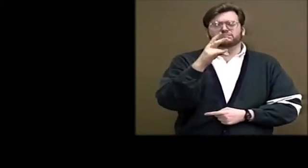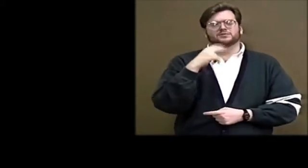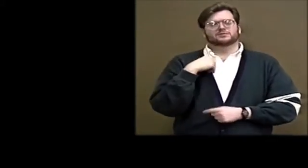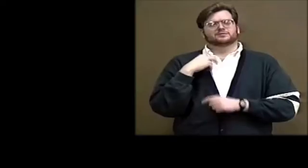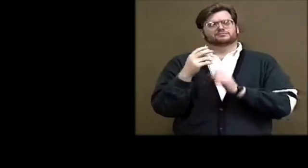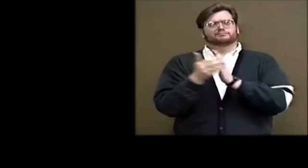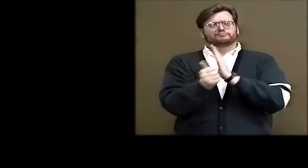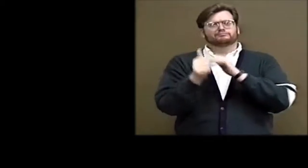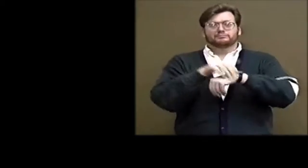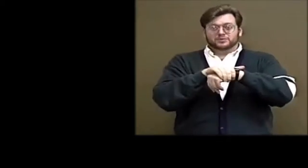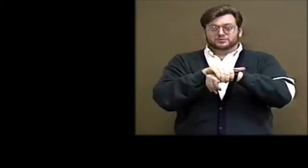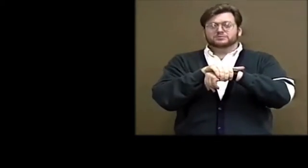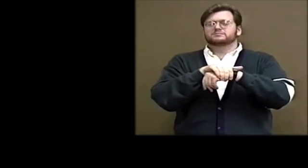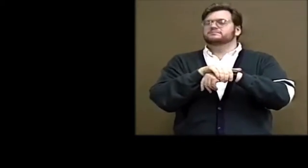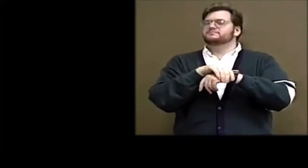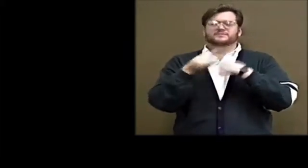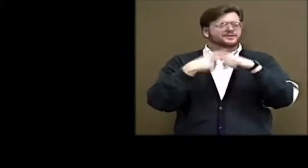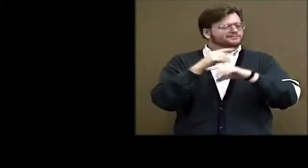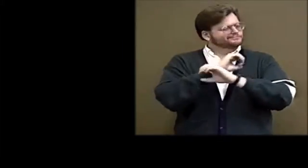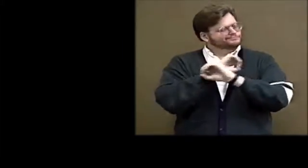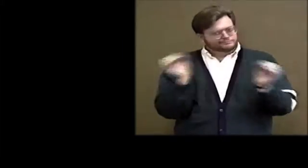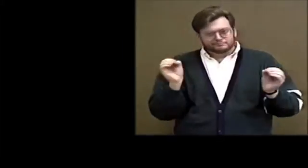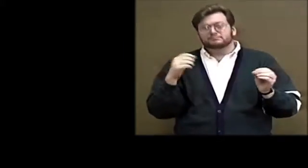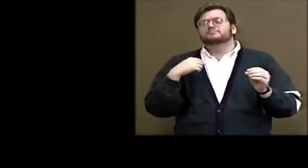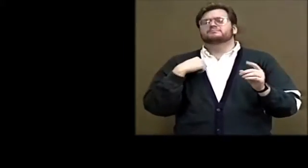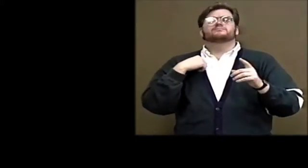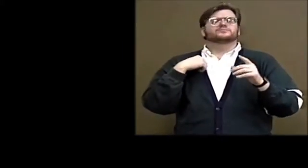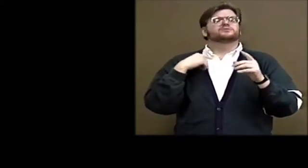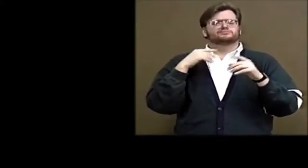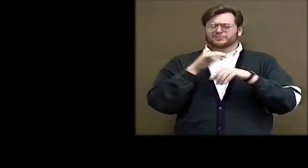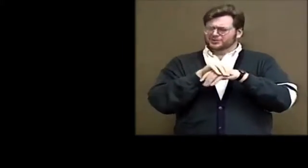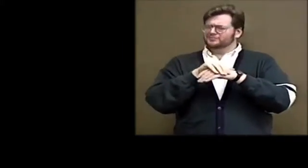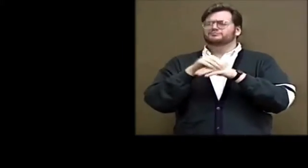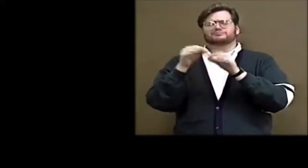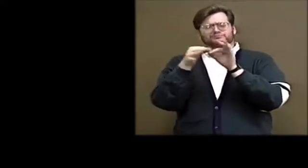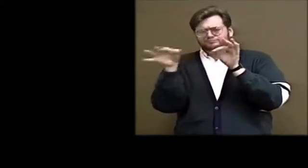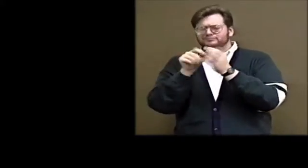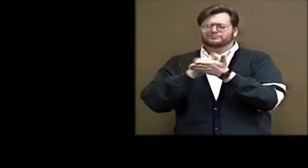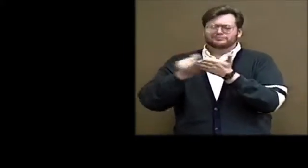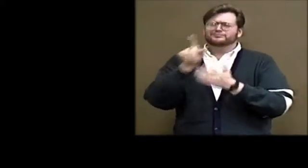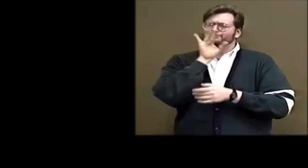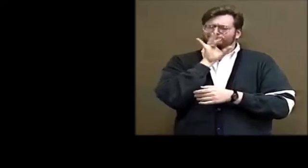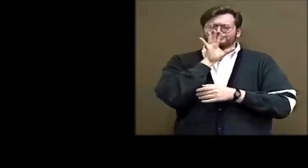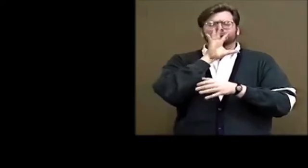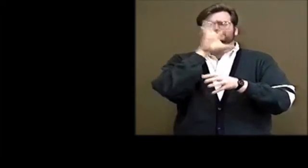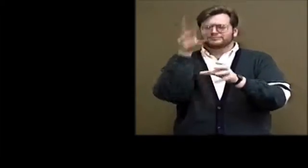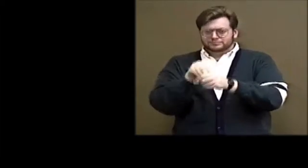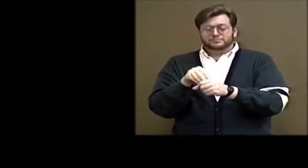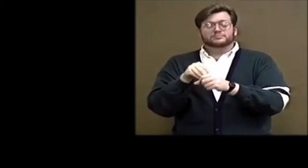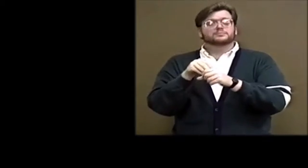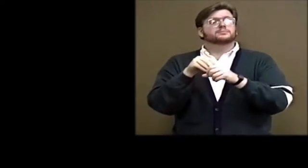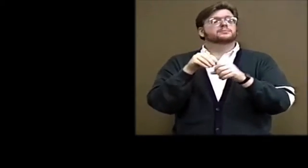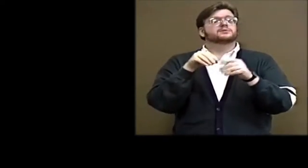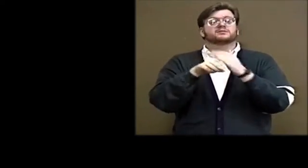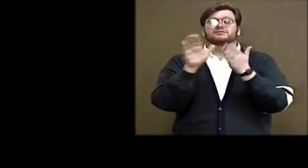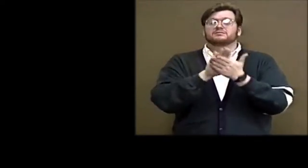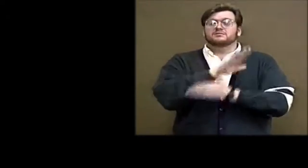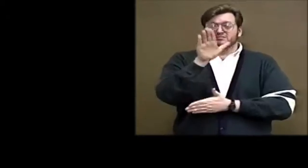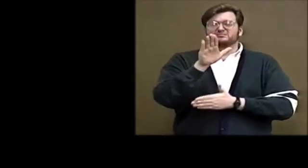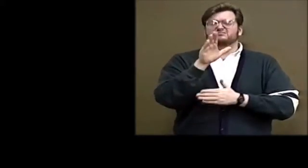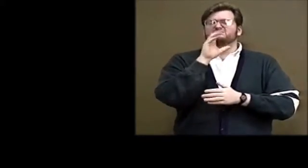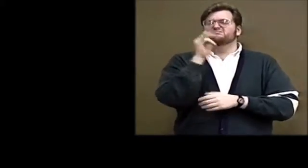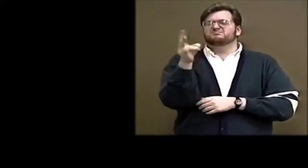speak and write in complete English sentences. In college, so around the age of 17, I was introduced to the deaf world and how they used American Sign Language